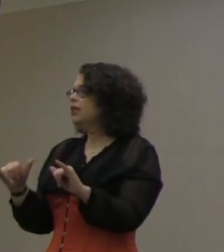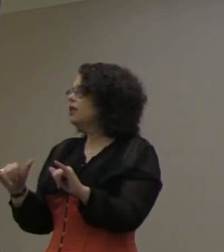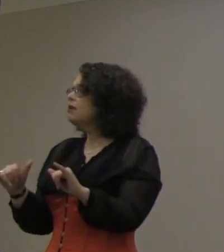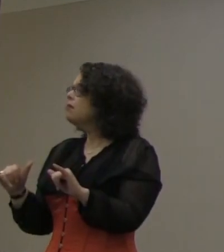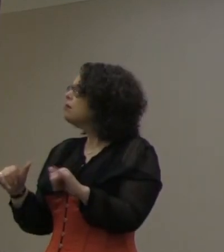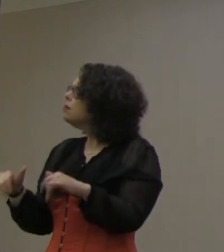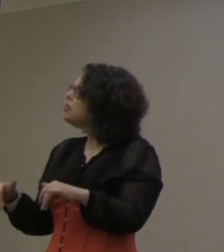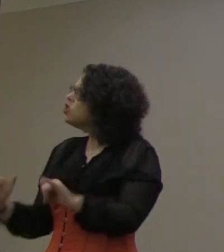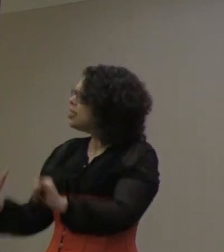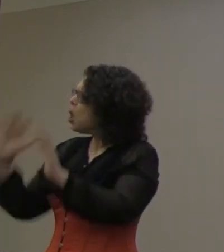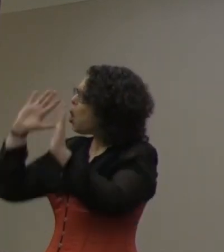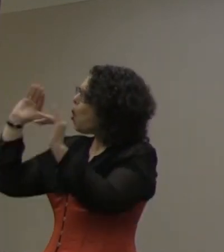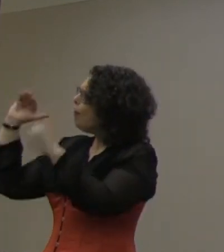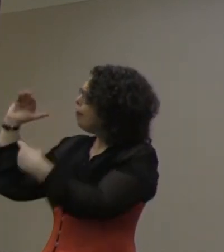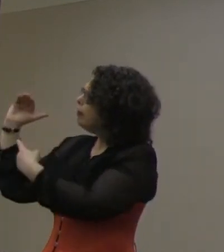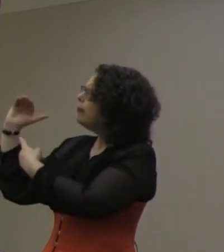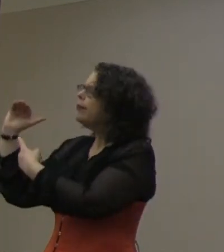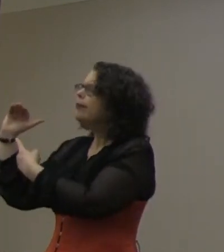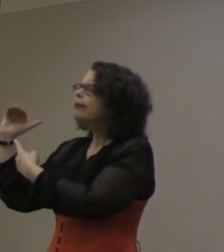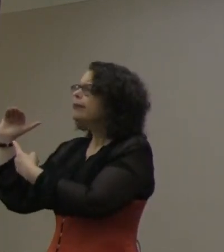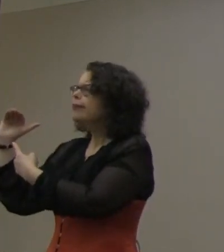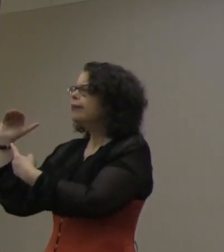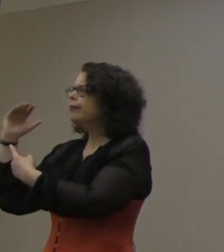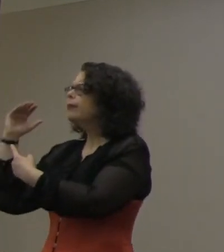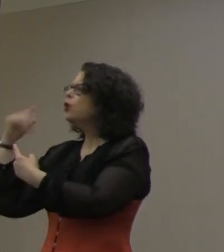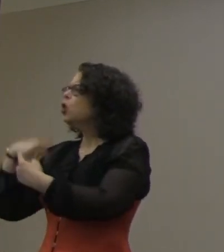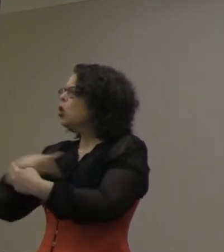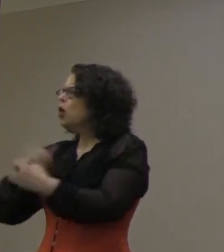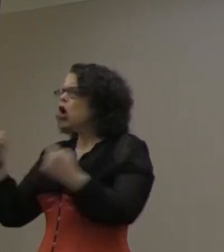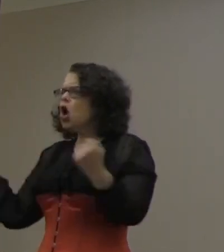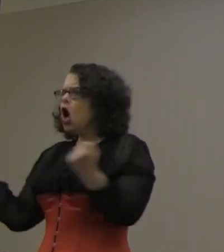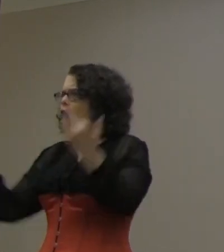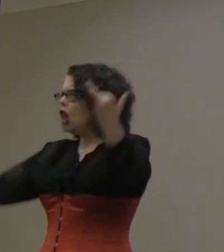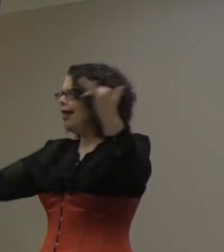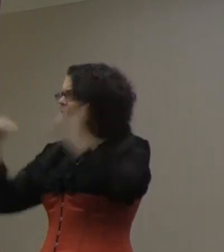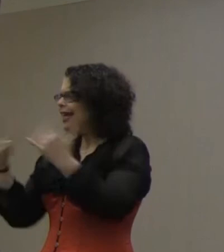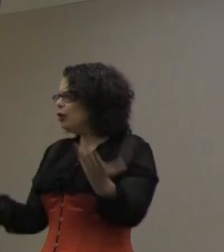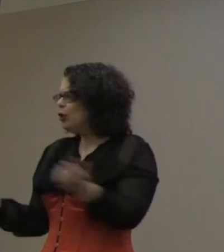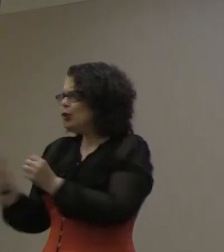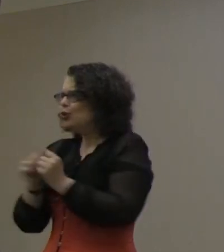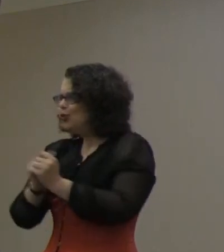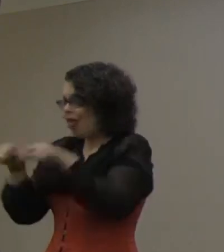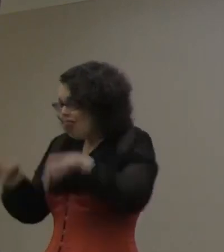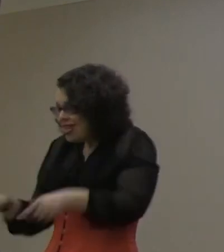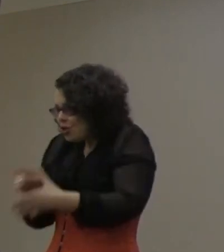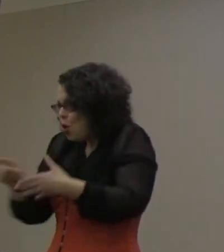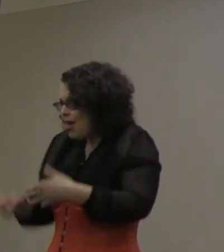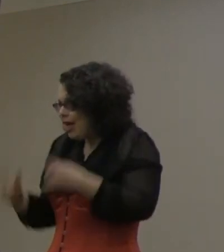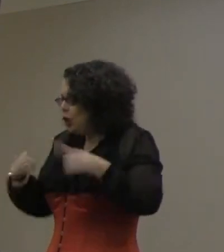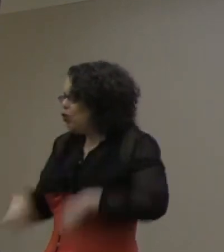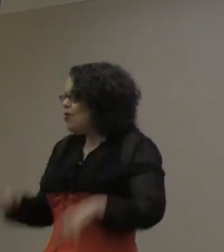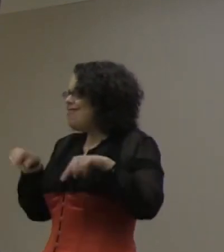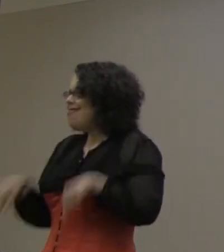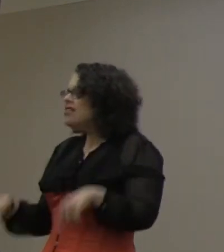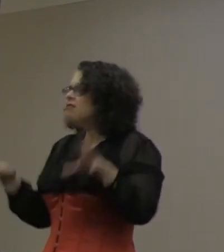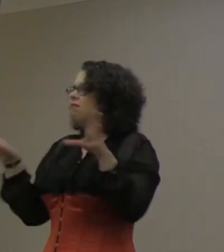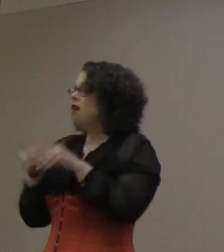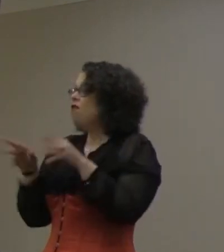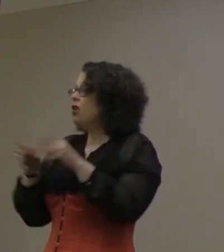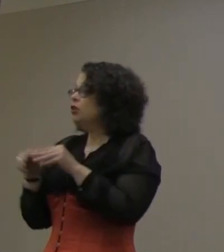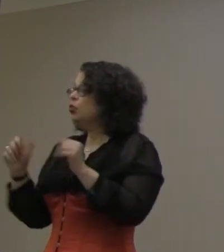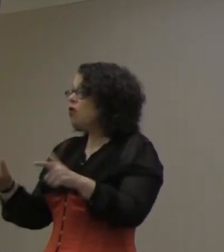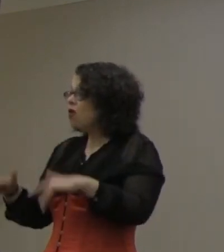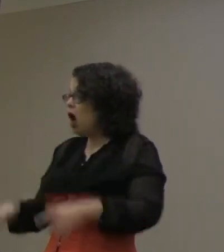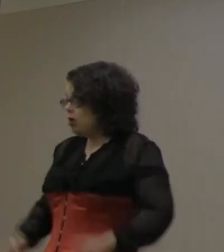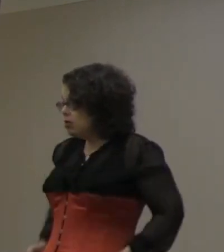hope. We're all here together this weekend at this conference. We have all